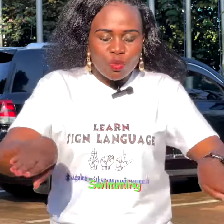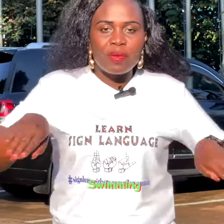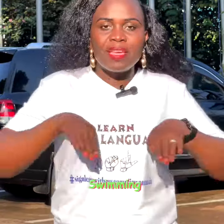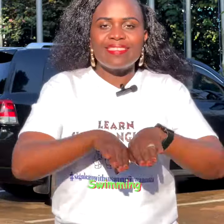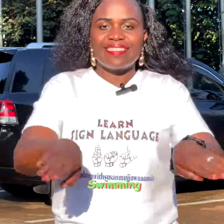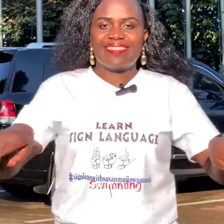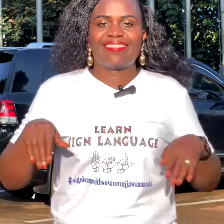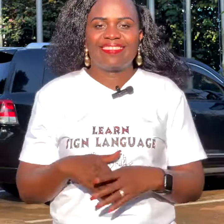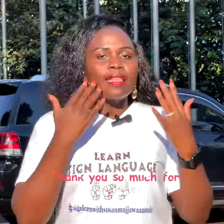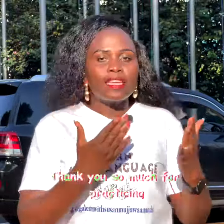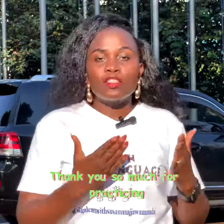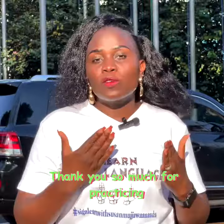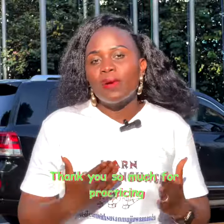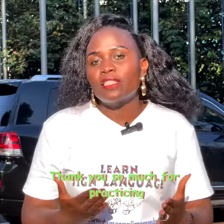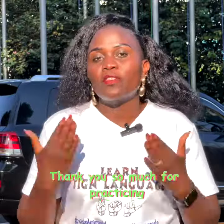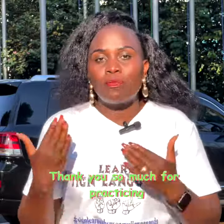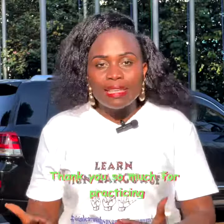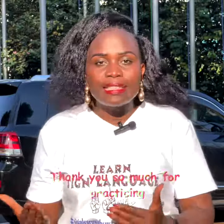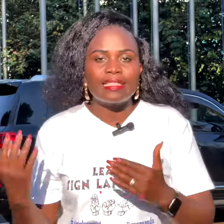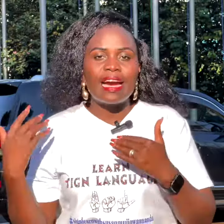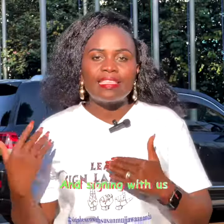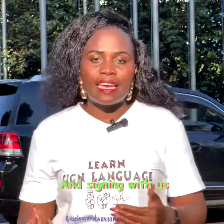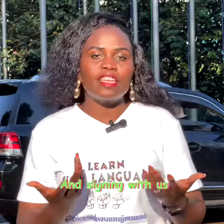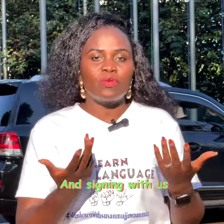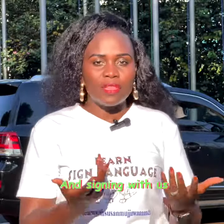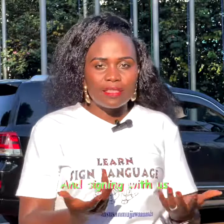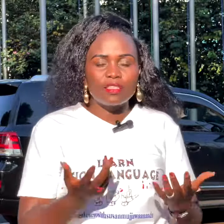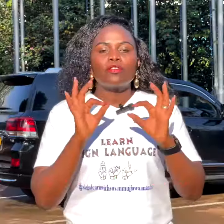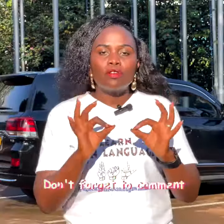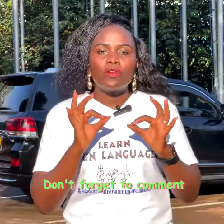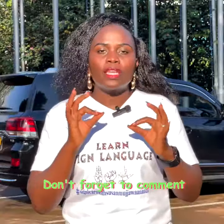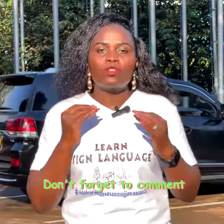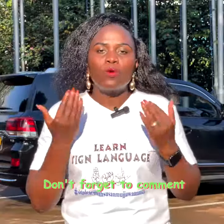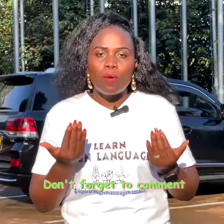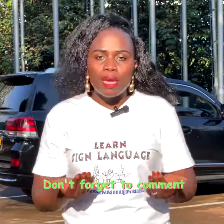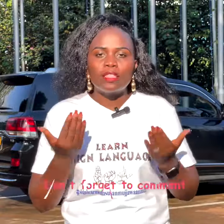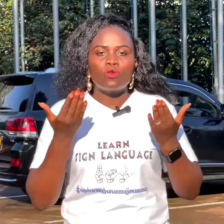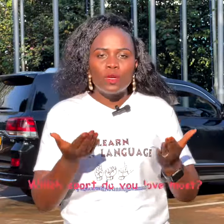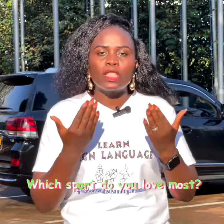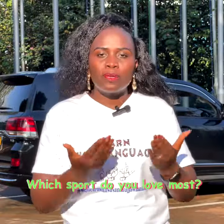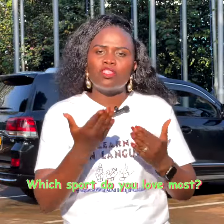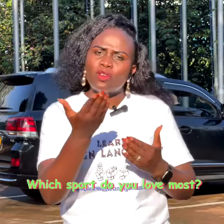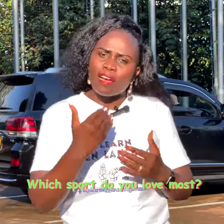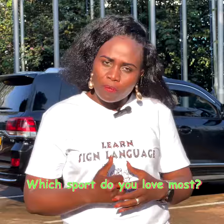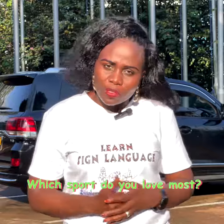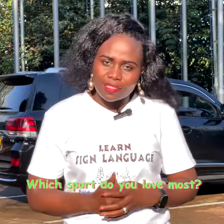Swimming. Thank you so much for practicing and signing with us. Don't forget to comment which sports you love most.